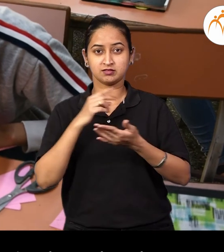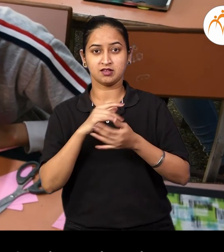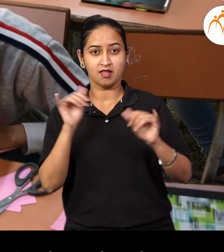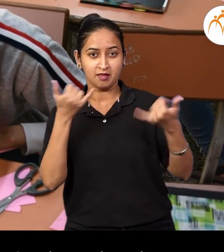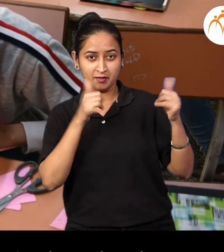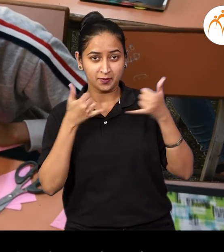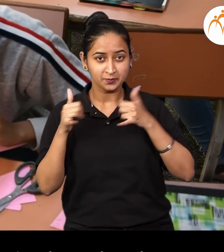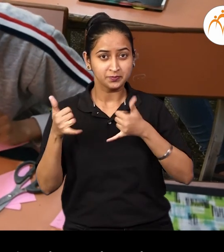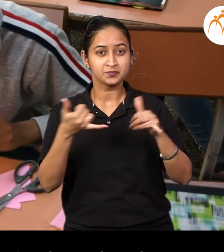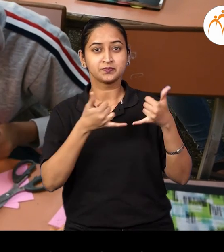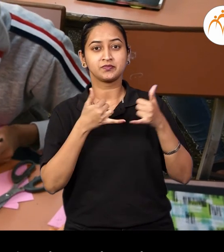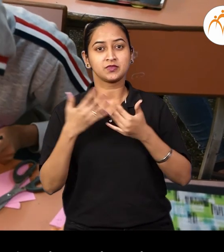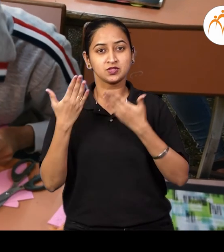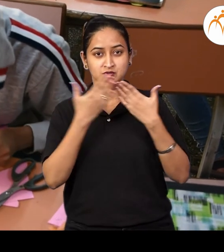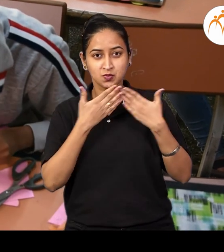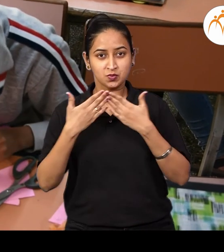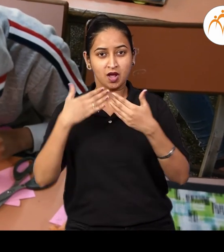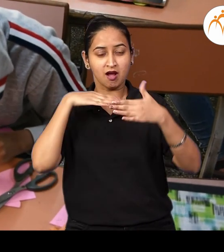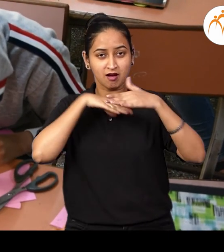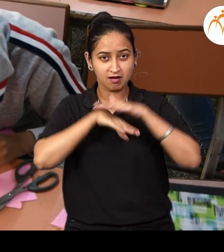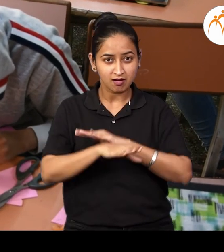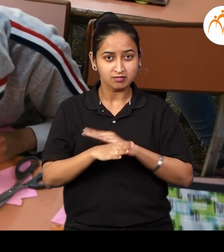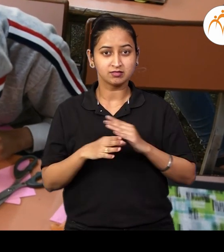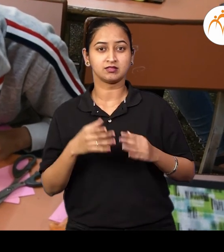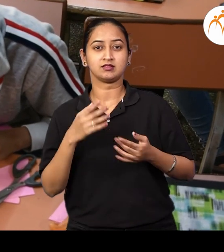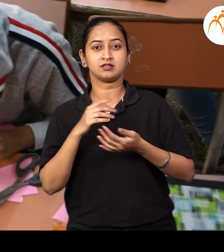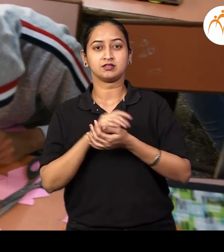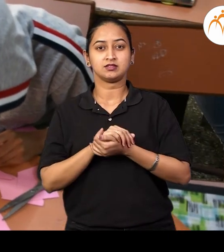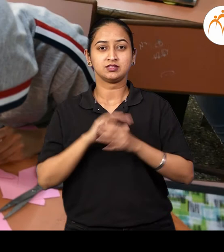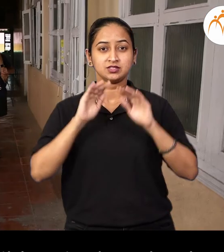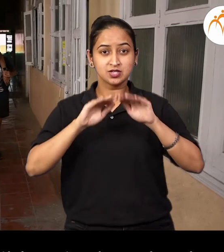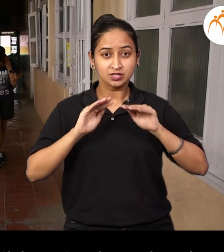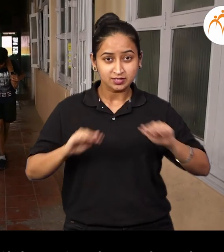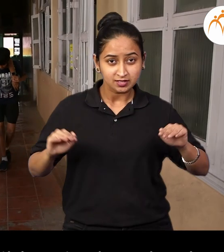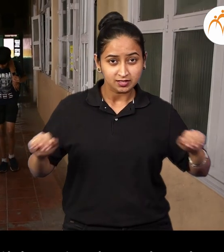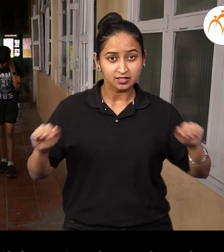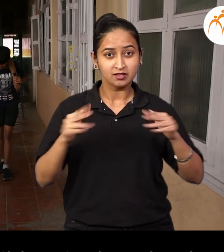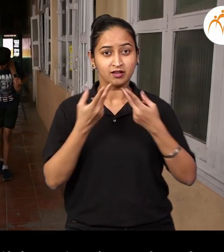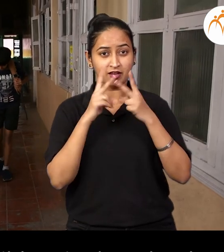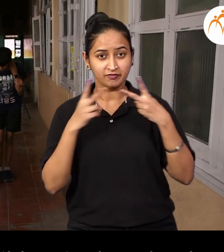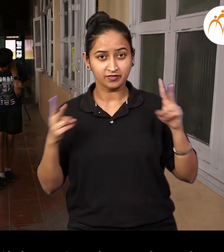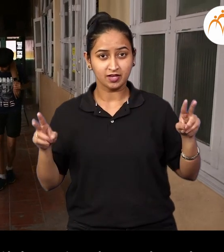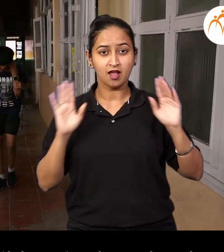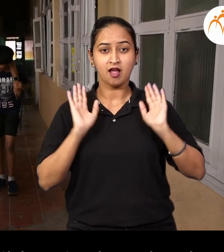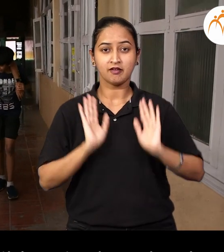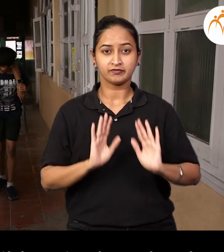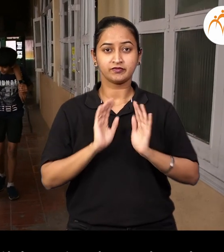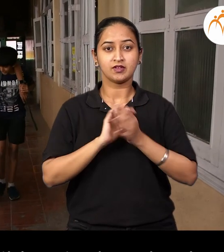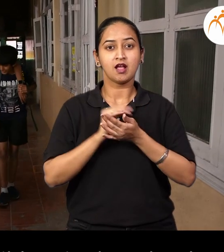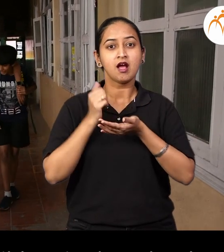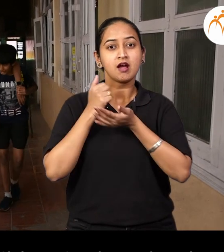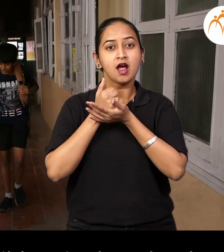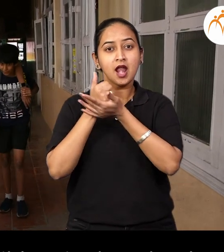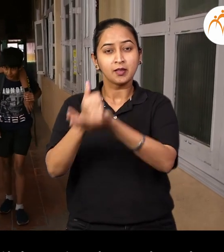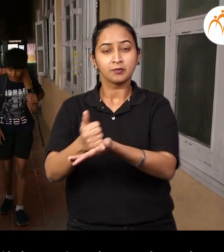in the school. We play games. There are different children